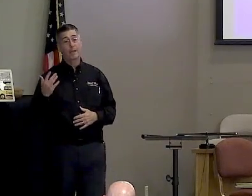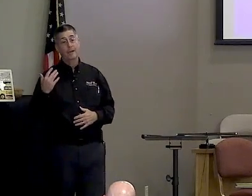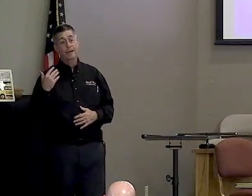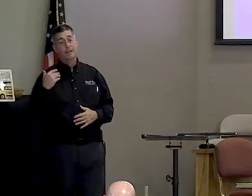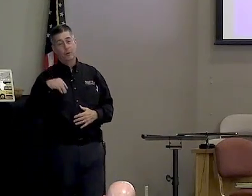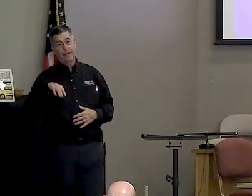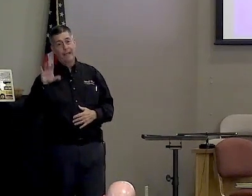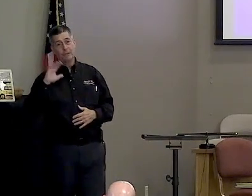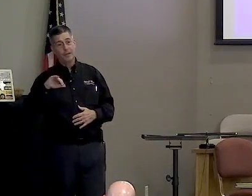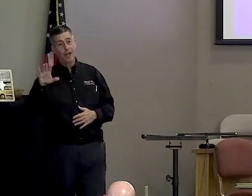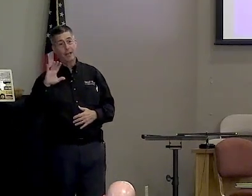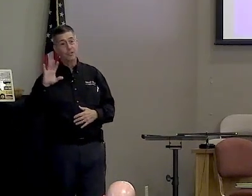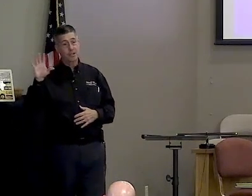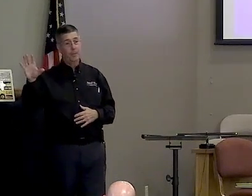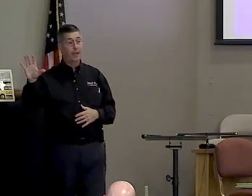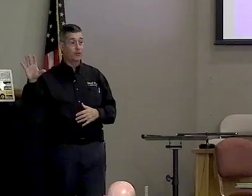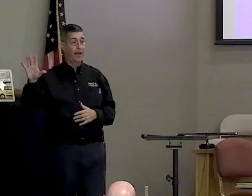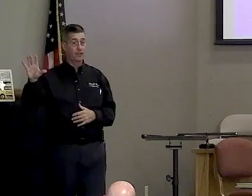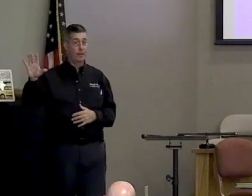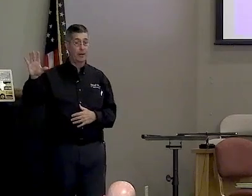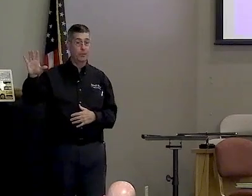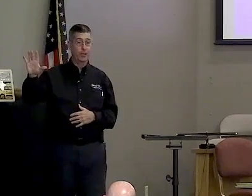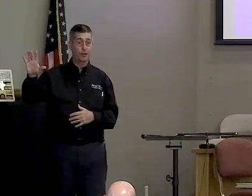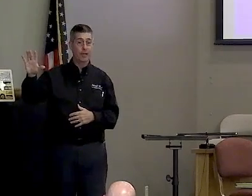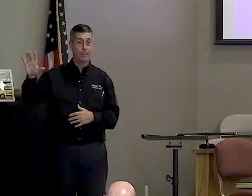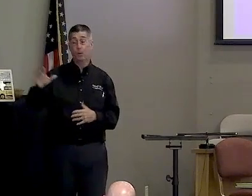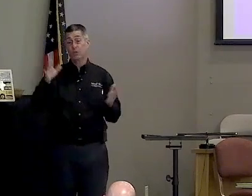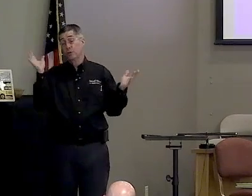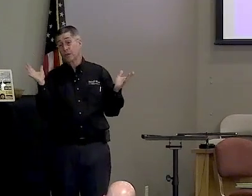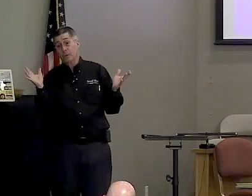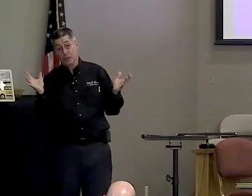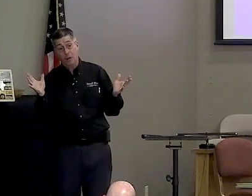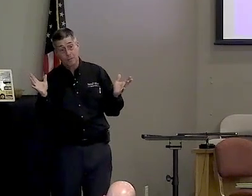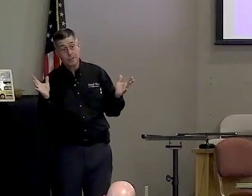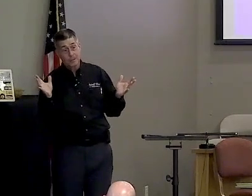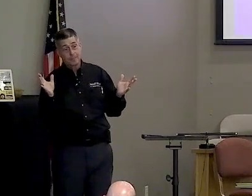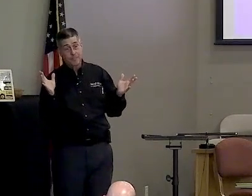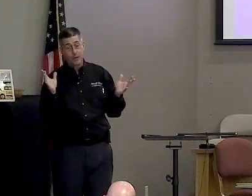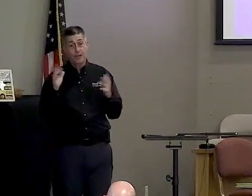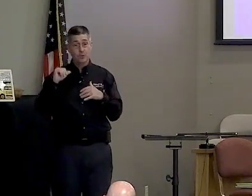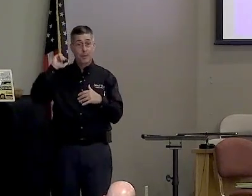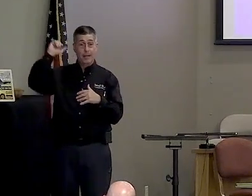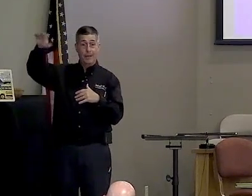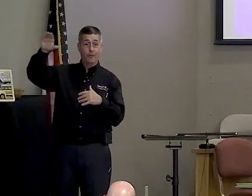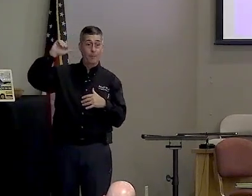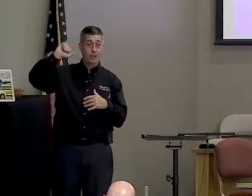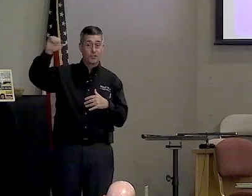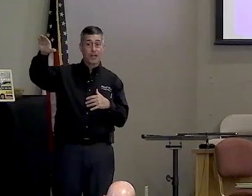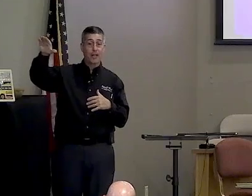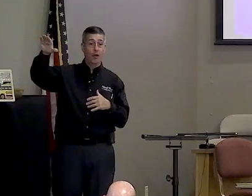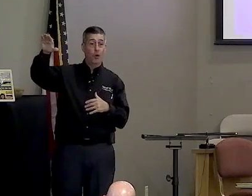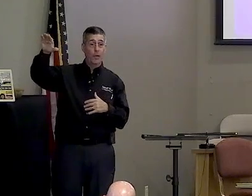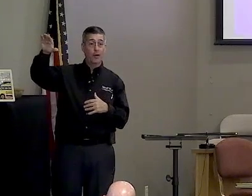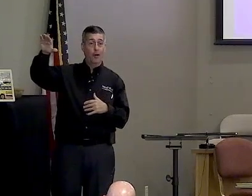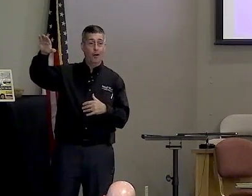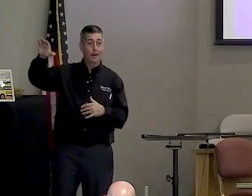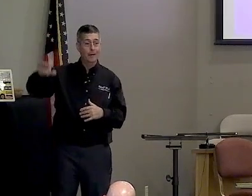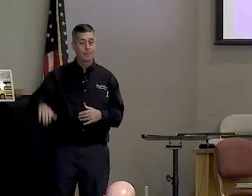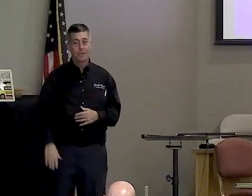don't have the knowledge that the pastor has about a particular topic, which usually we don't. You know, he's speaking from his study all week long, and